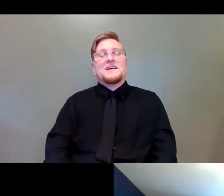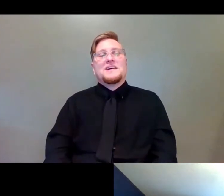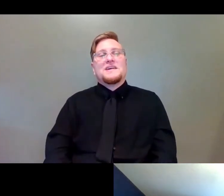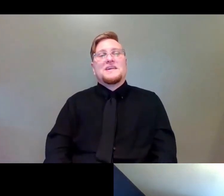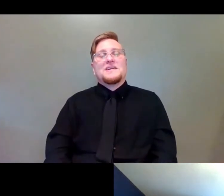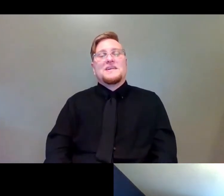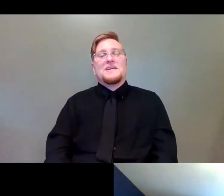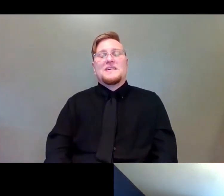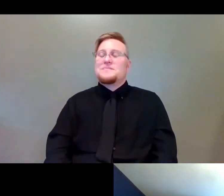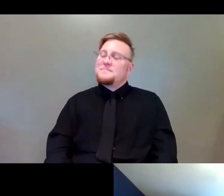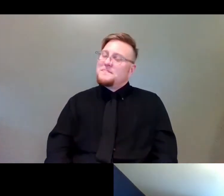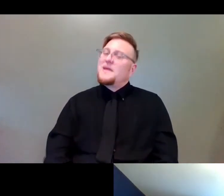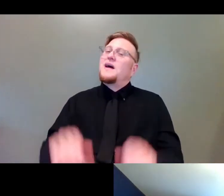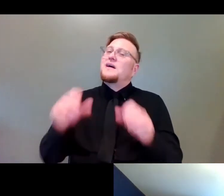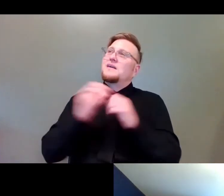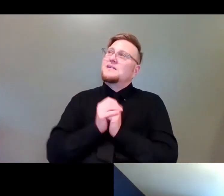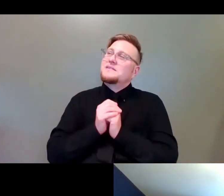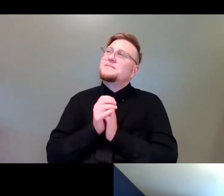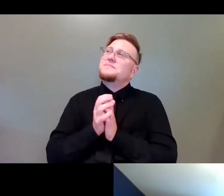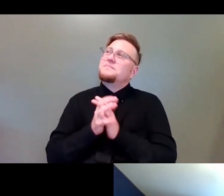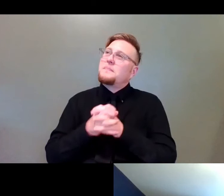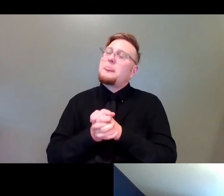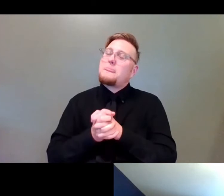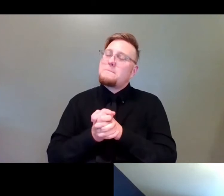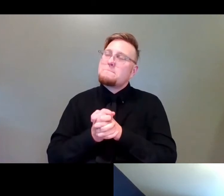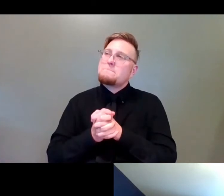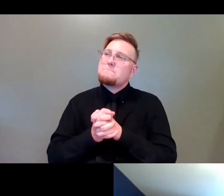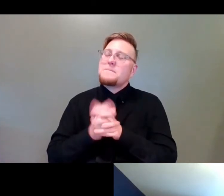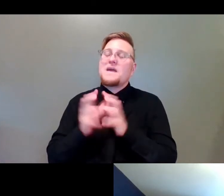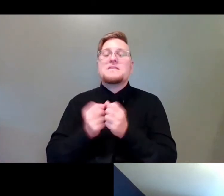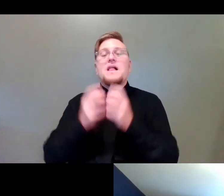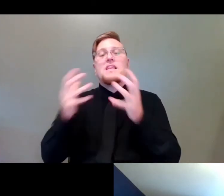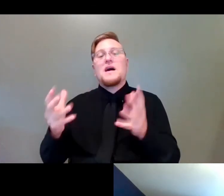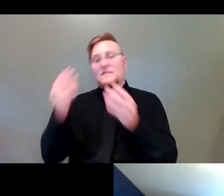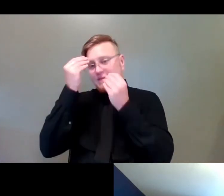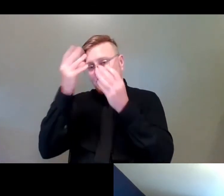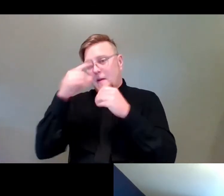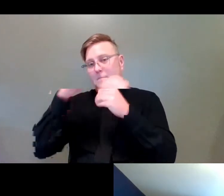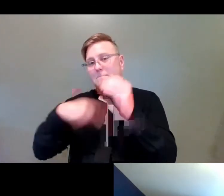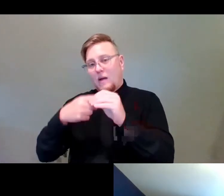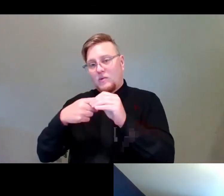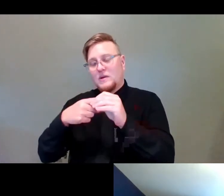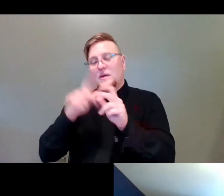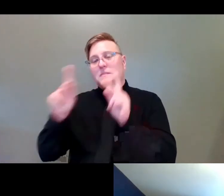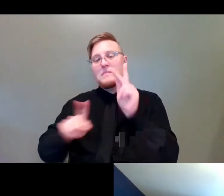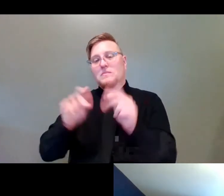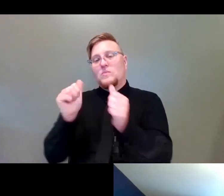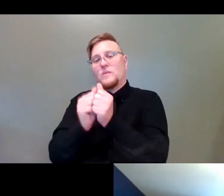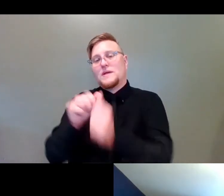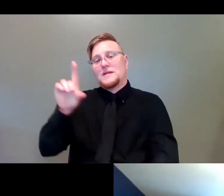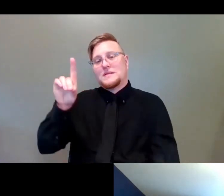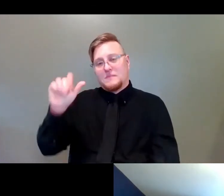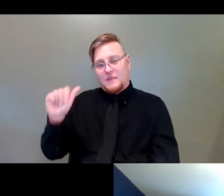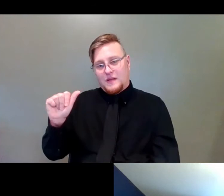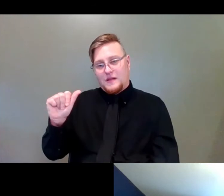can really stay in touch. There's a lot of information about people with disabilities, about